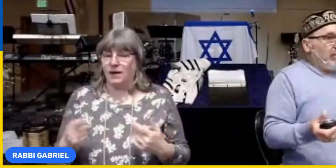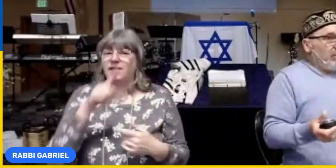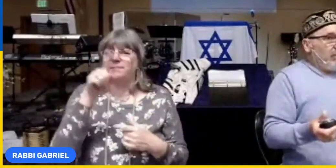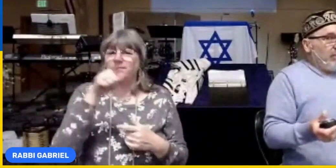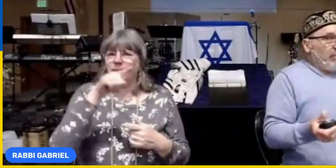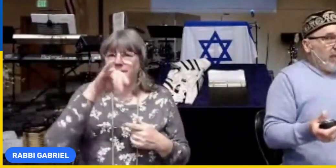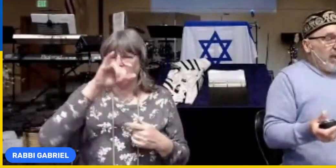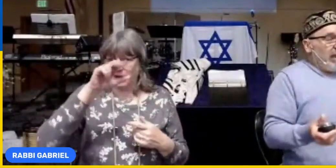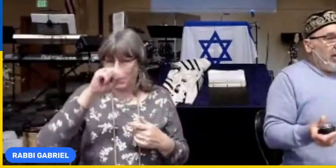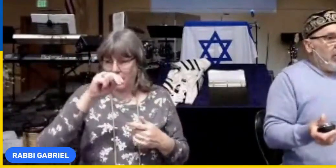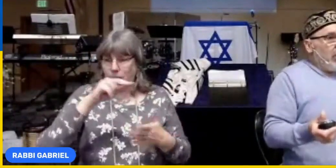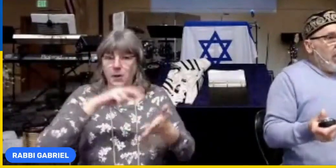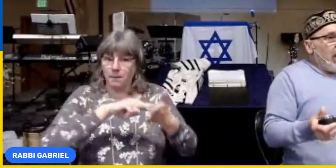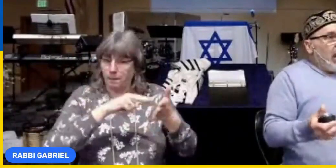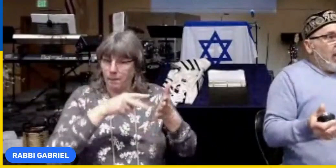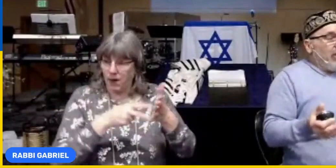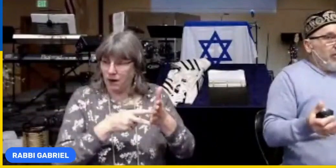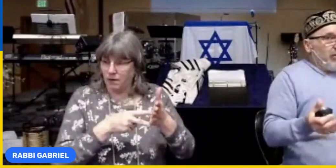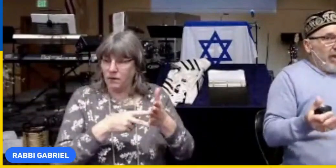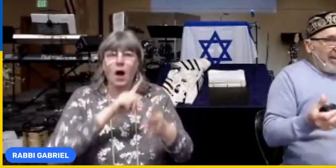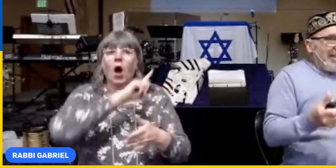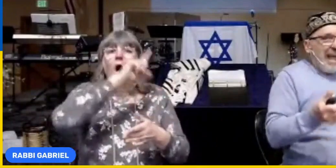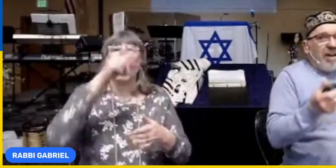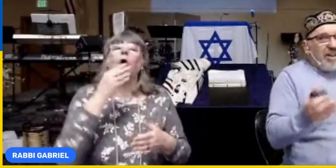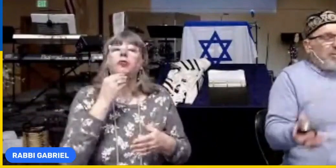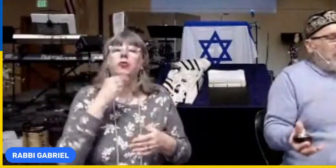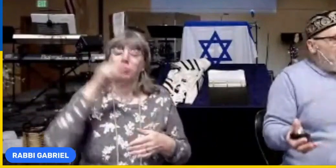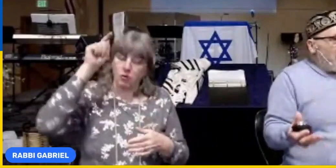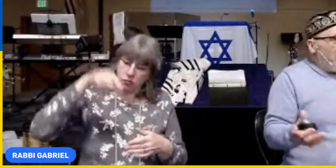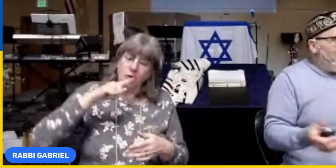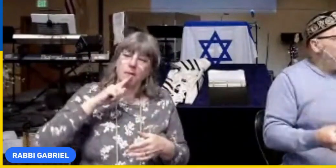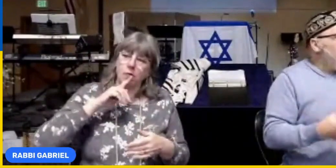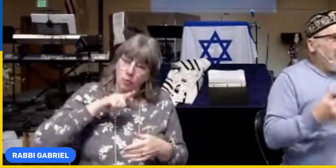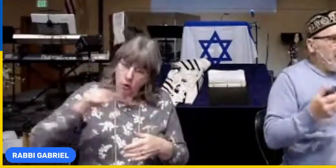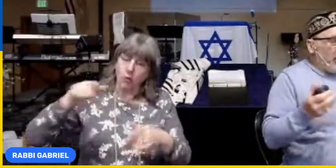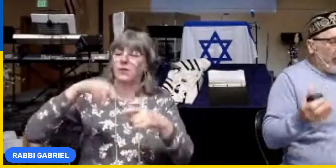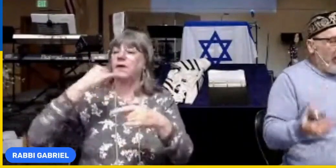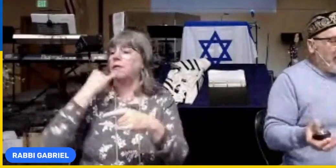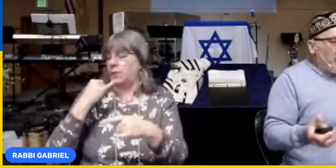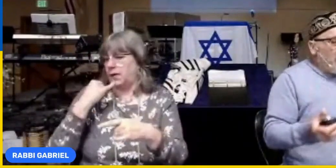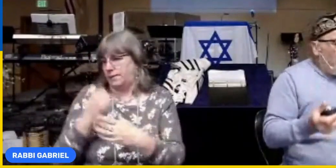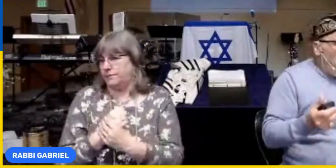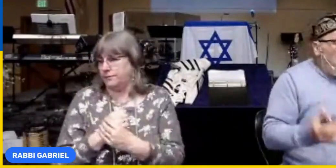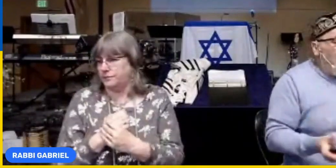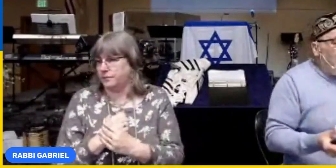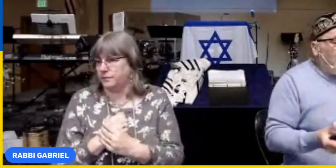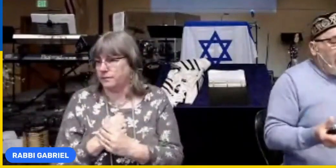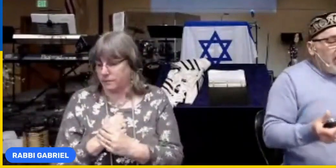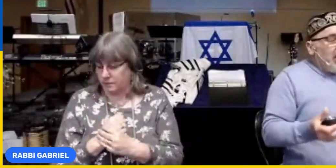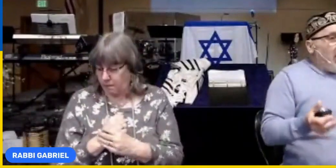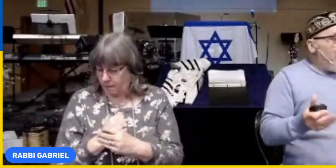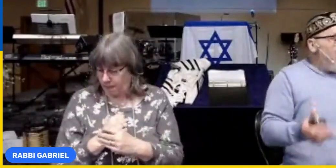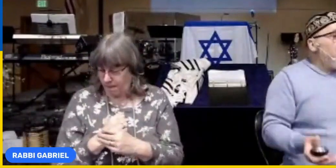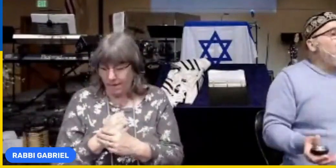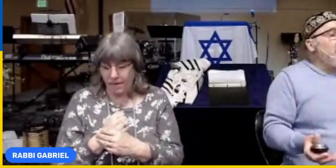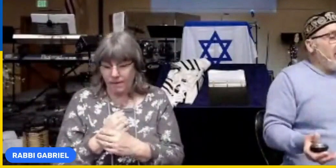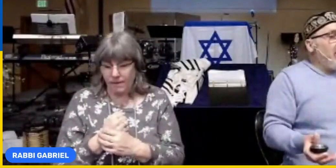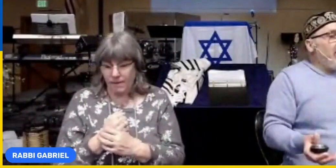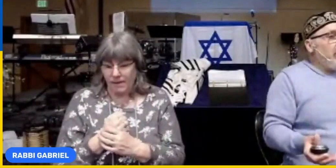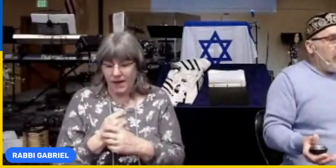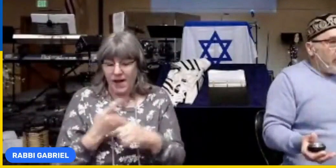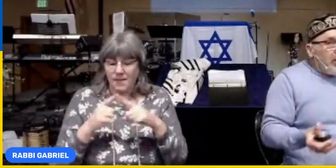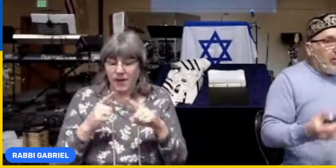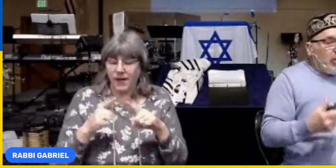Israel, you know, and head Zionist people, head Zionist organizations, they complain that